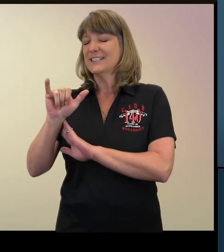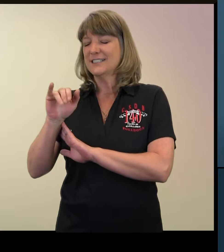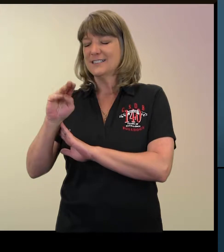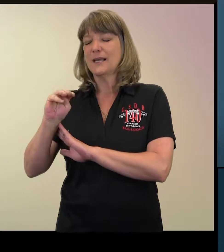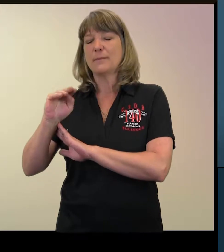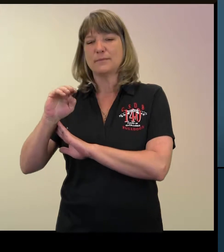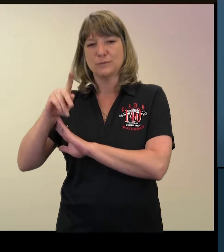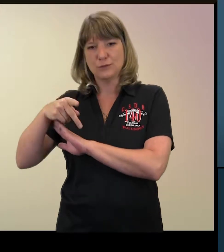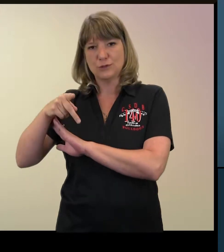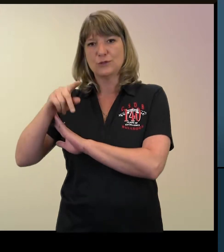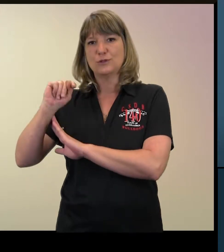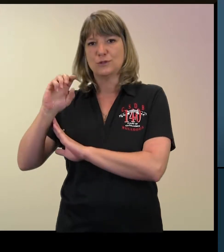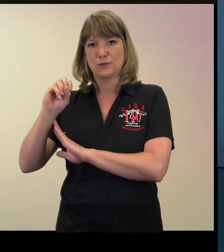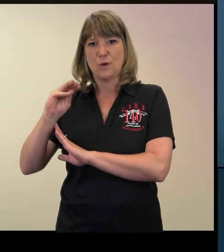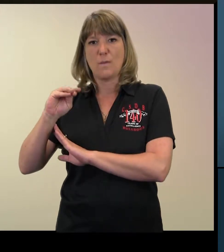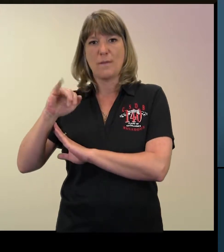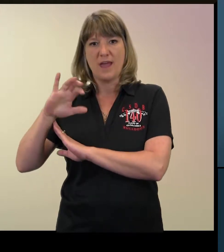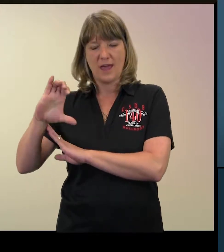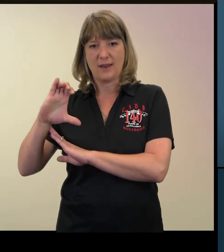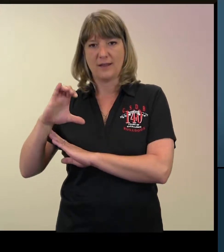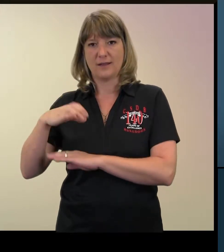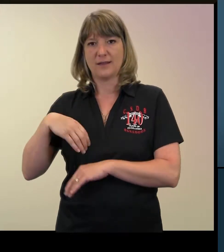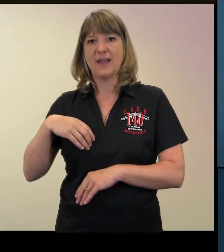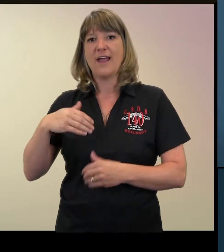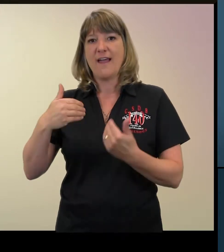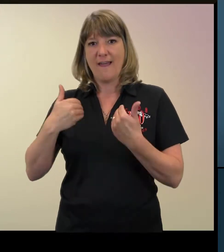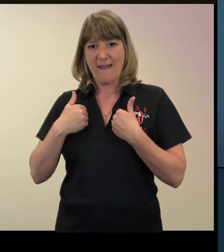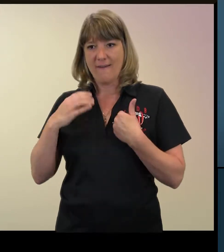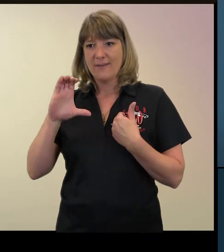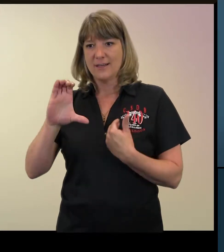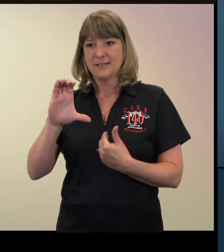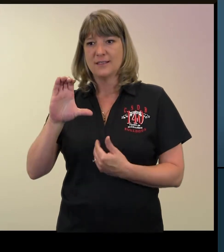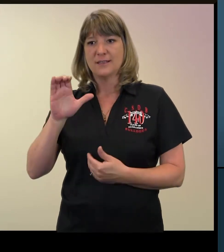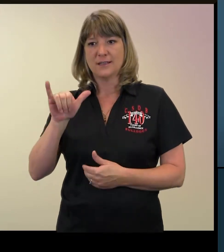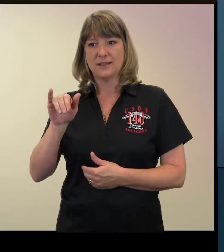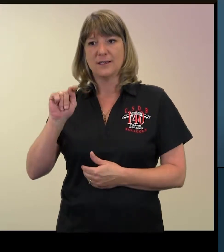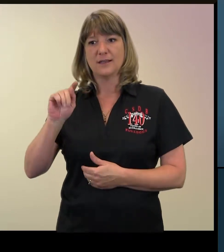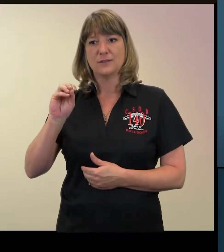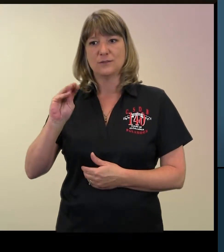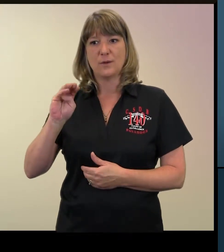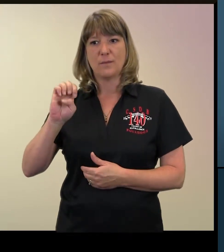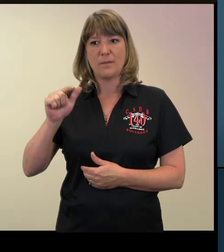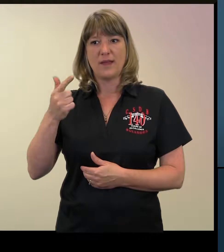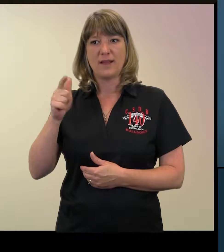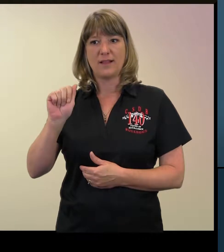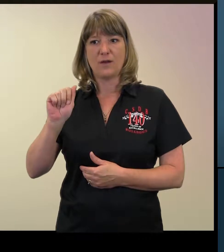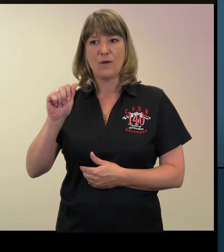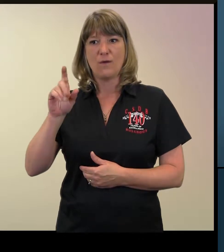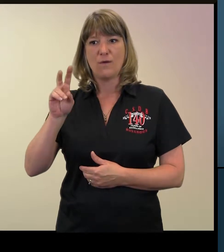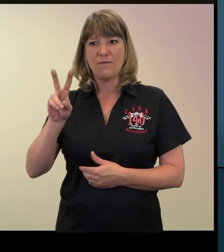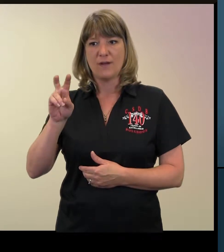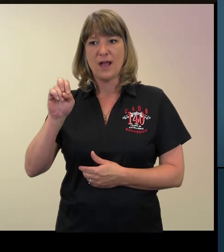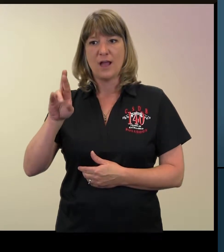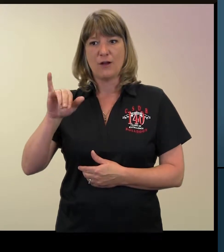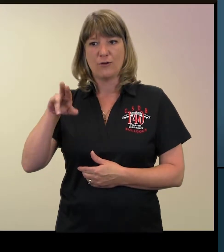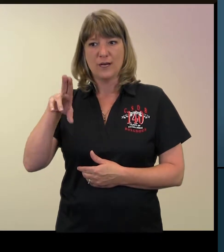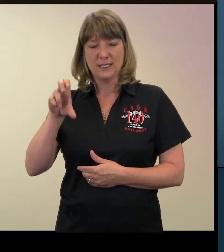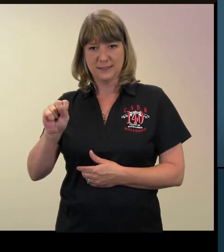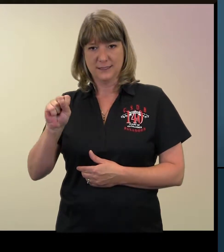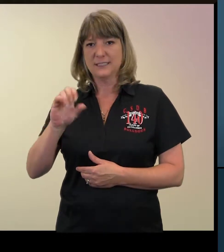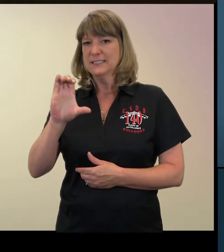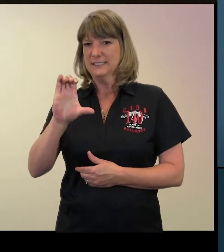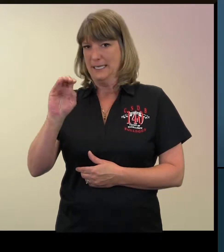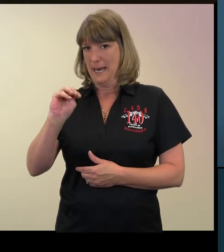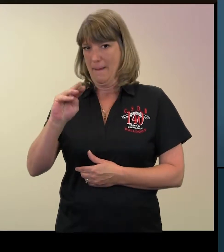who have symptoms of cytomegalovirus or CMV when they're born. In